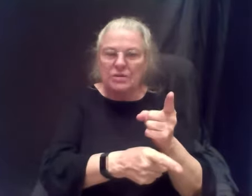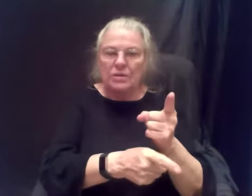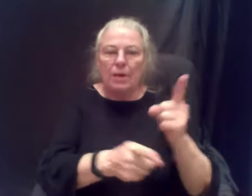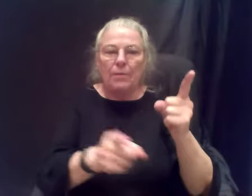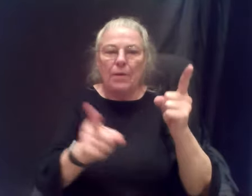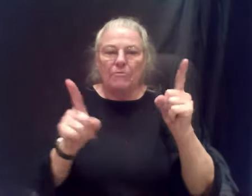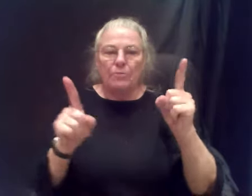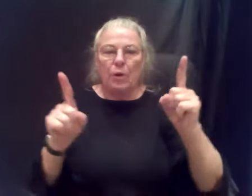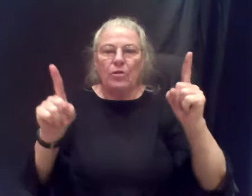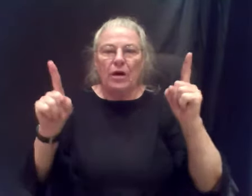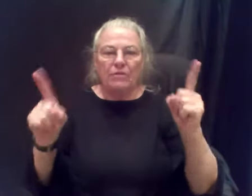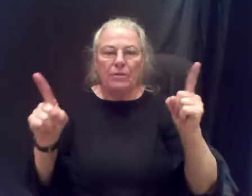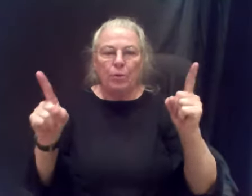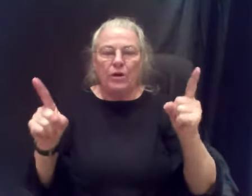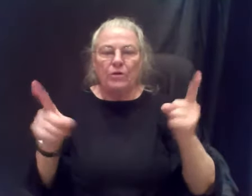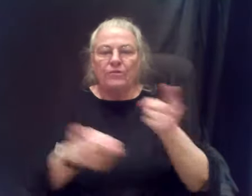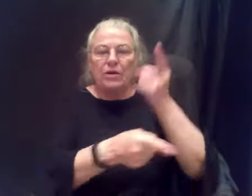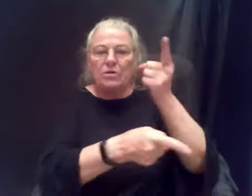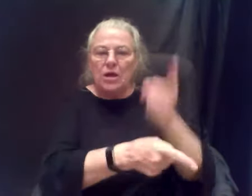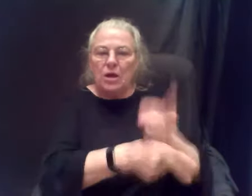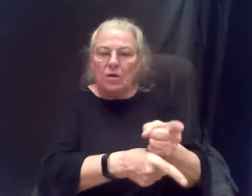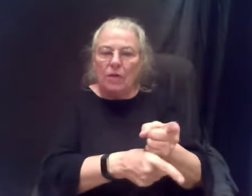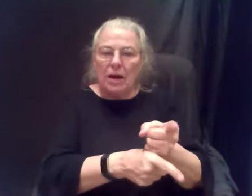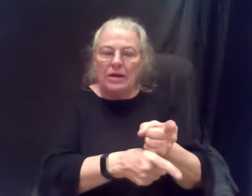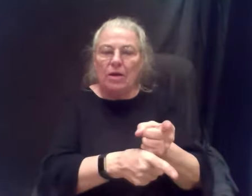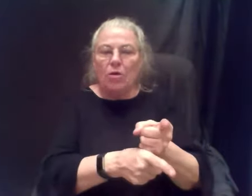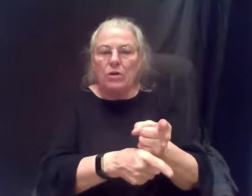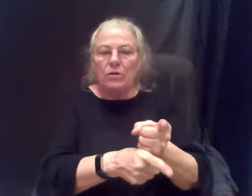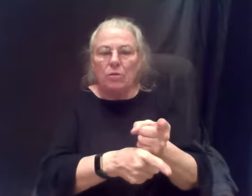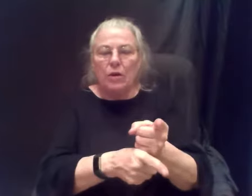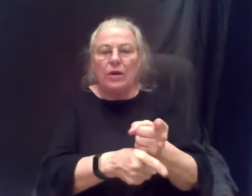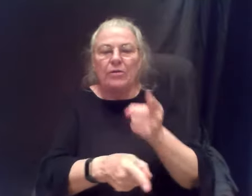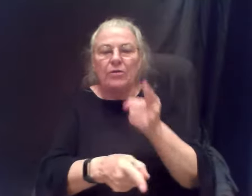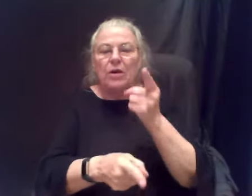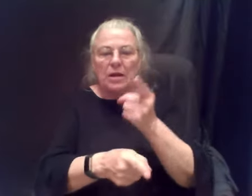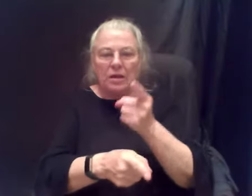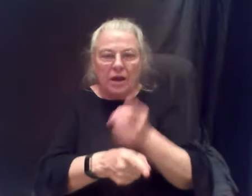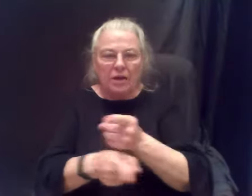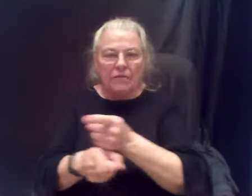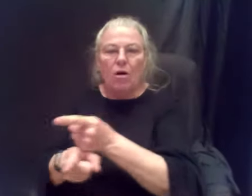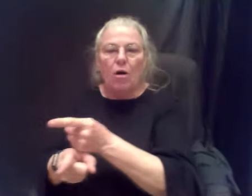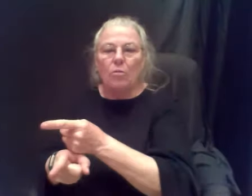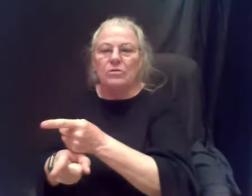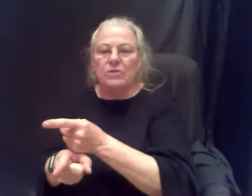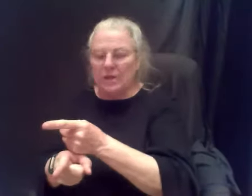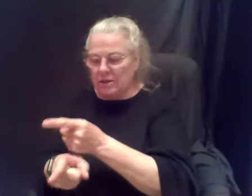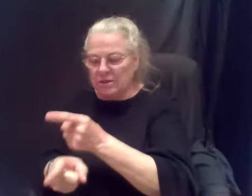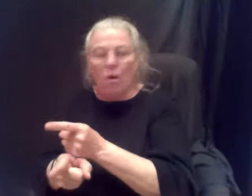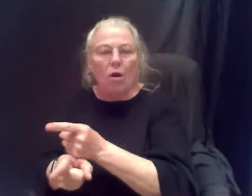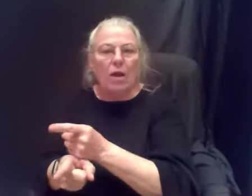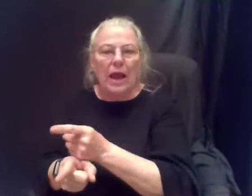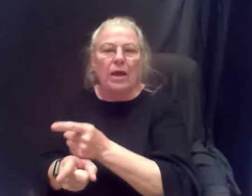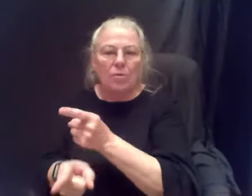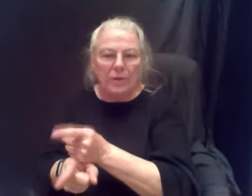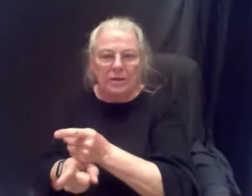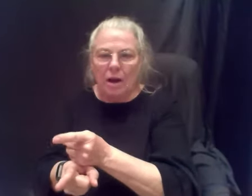bump of both of the pointer fingers right down on one another, kind of almost at a small angle, but not